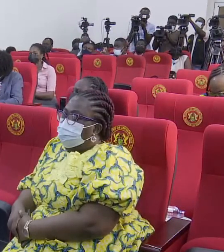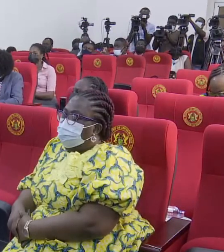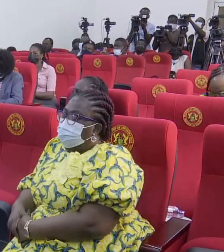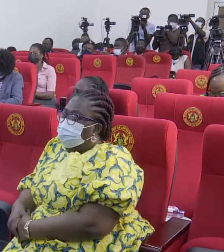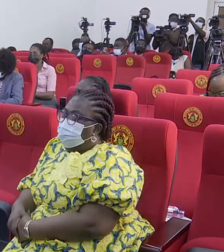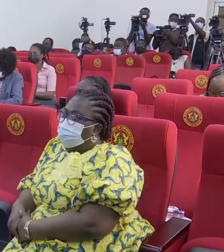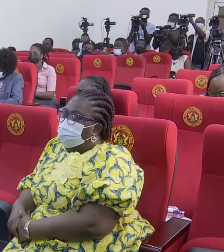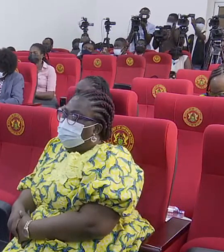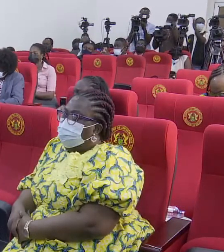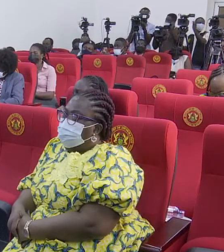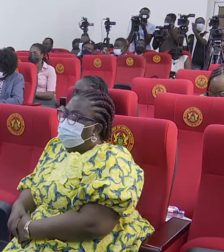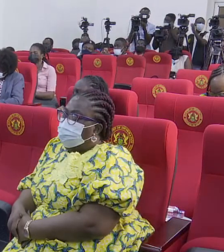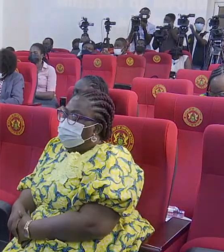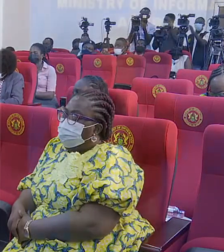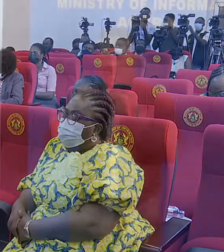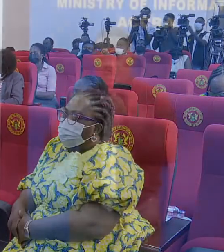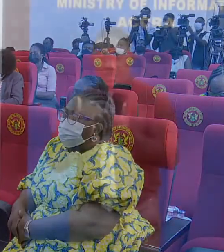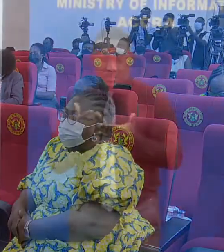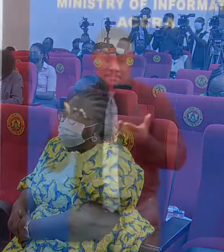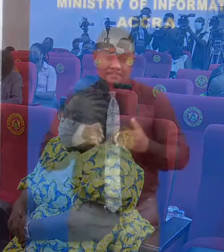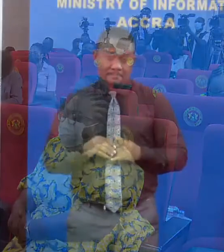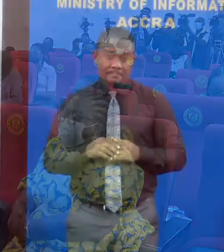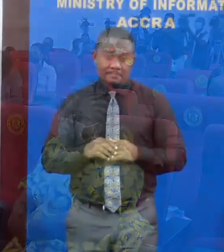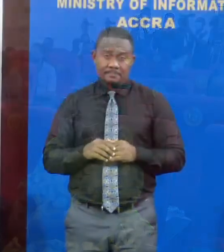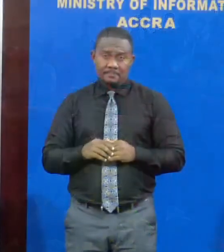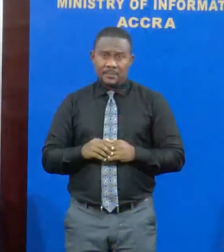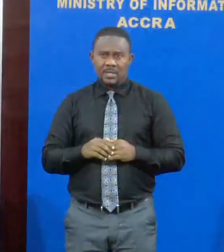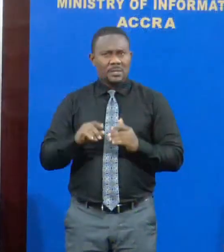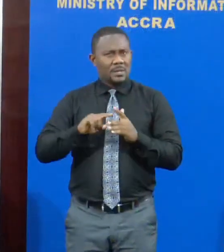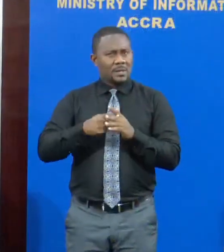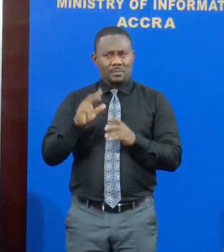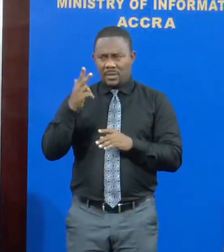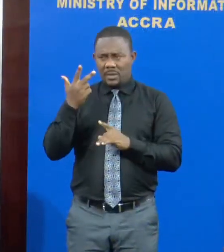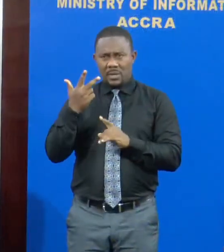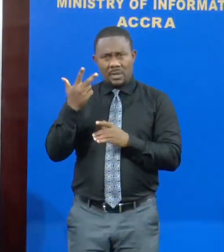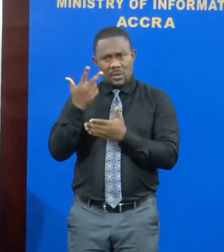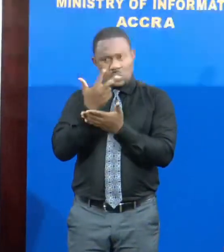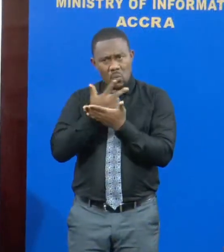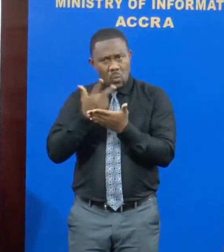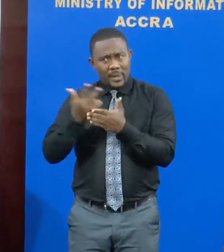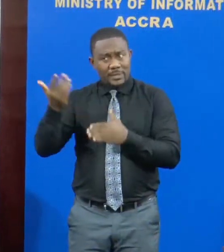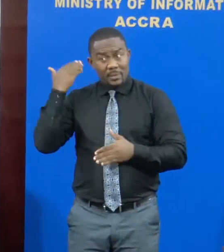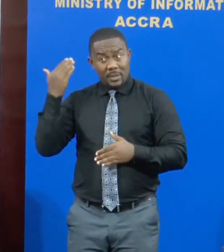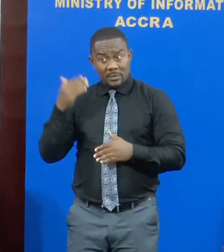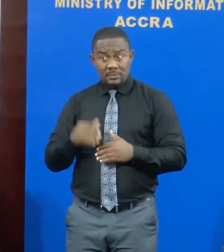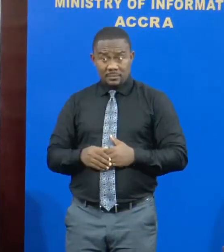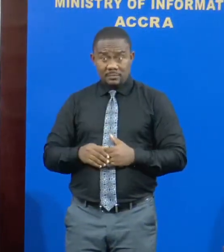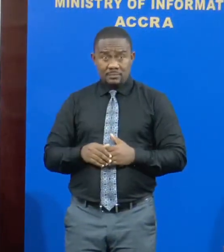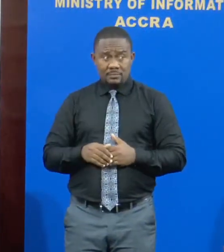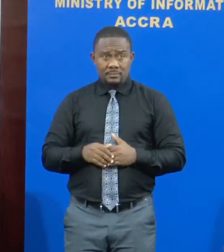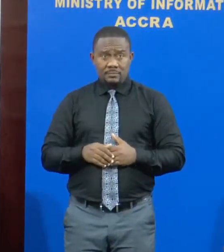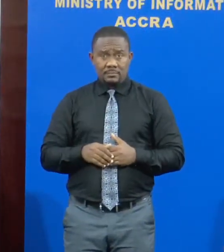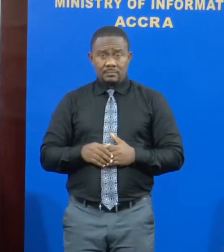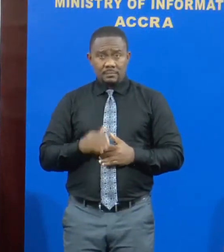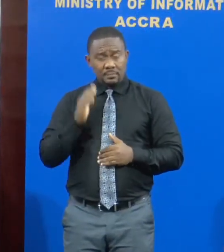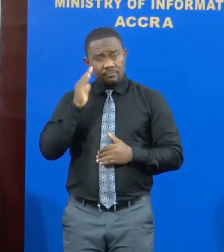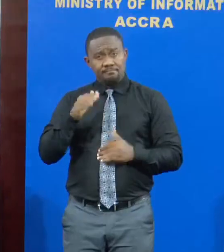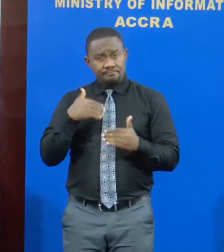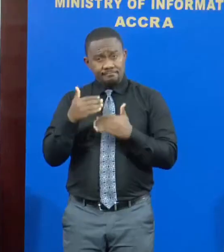the regional and district offices began about 3 weeks ago and are still ongoing. And so it's going to take a while for that